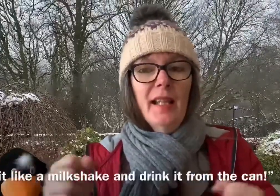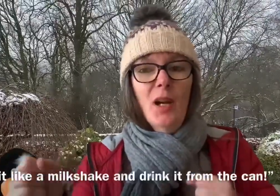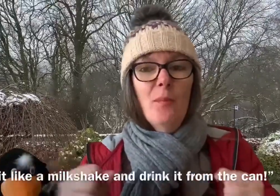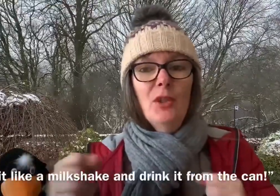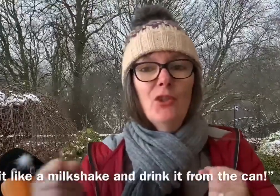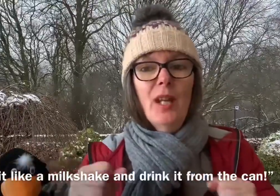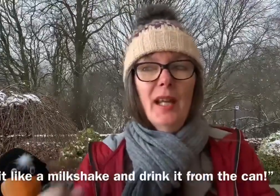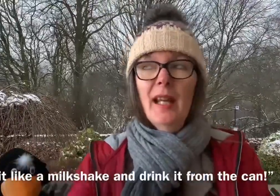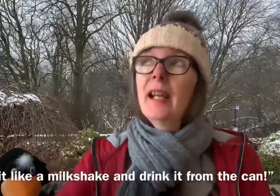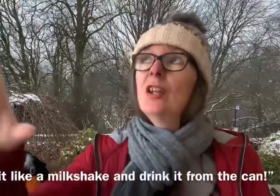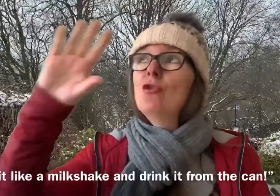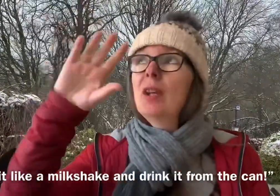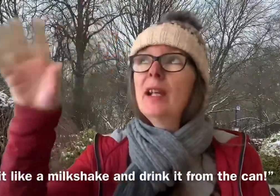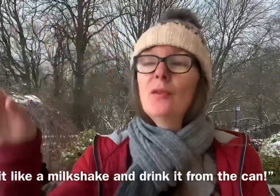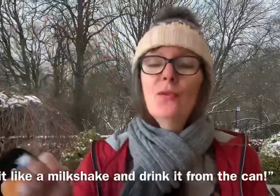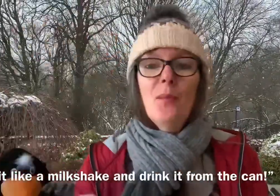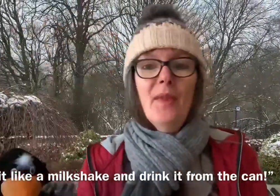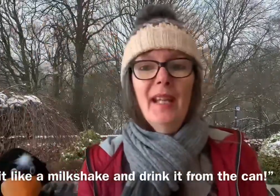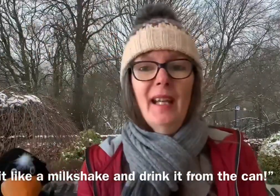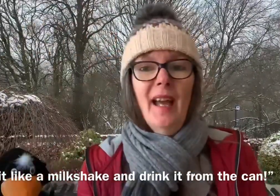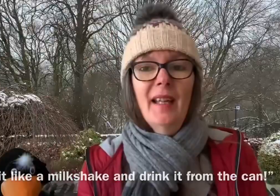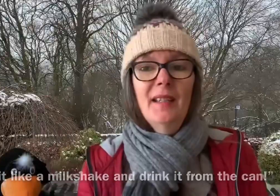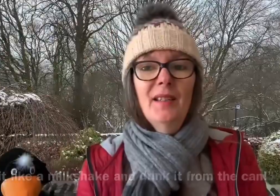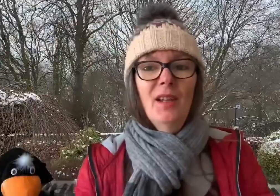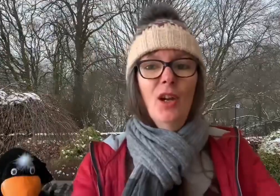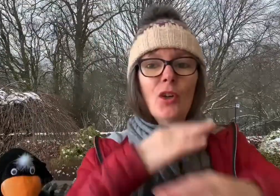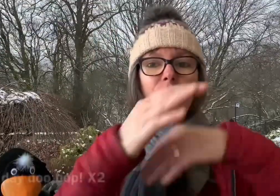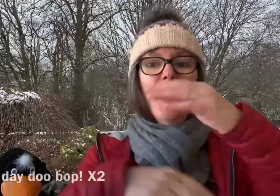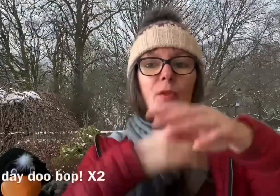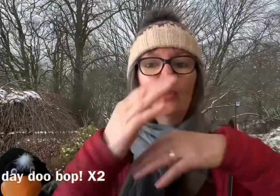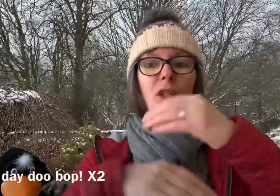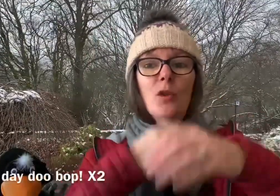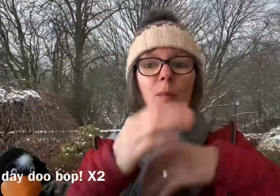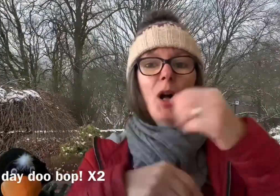a milkshake and drink it from the can. Round-de-doo-bop,